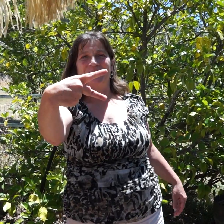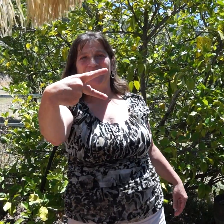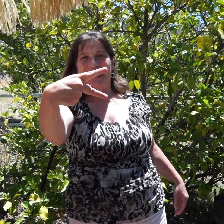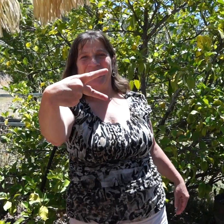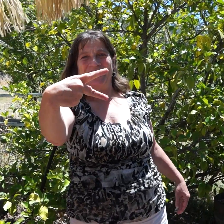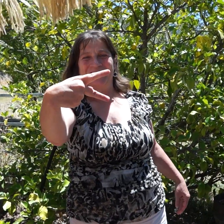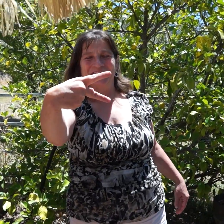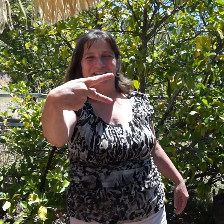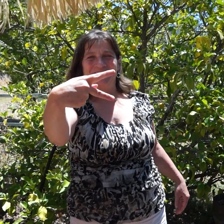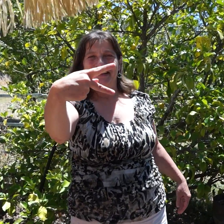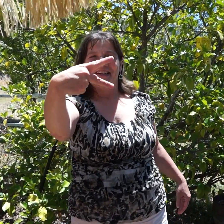the K.